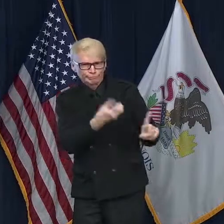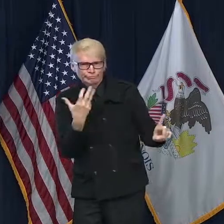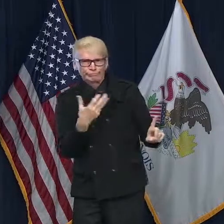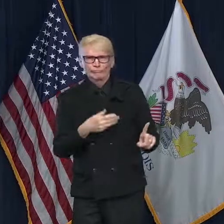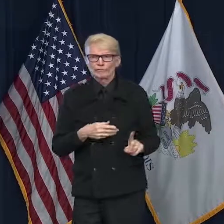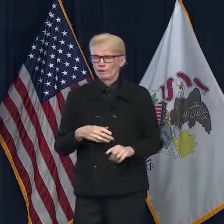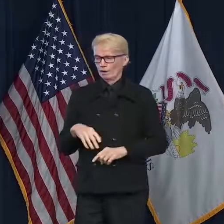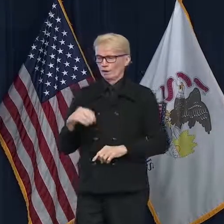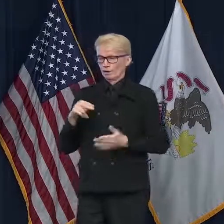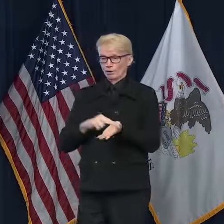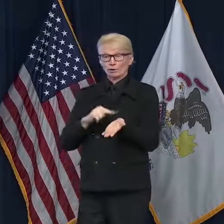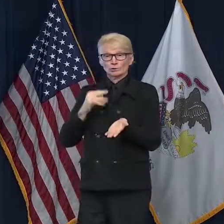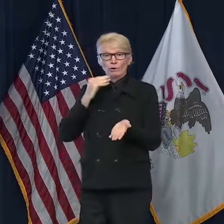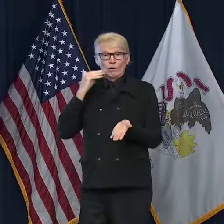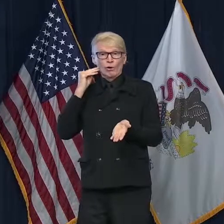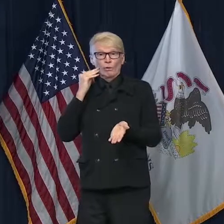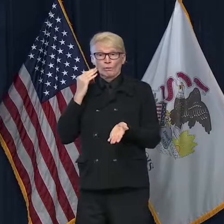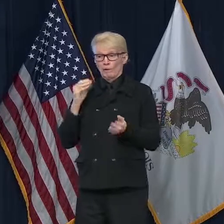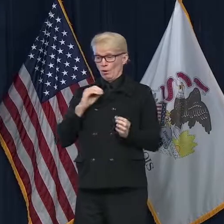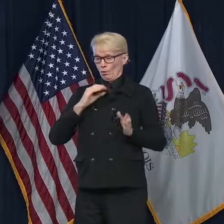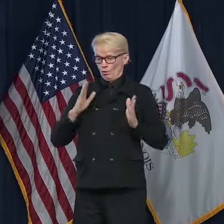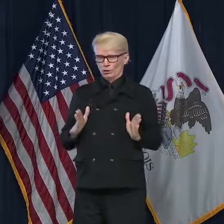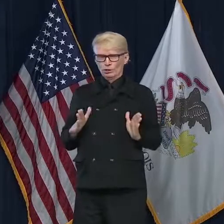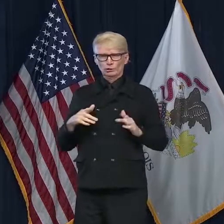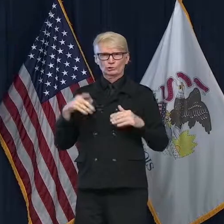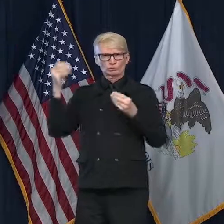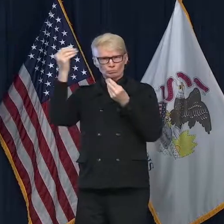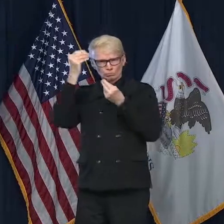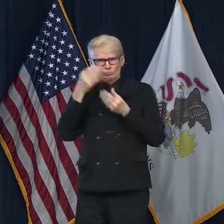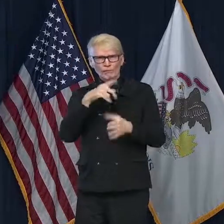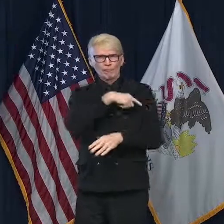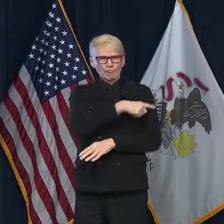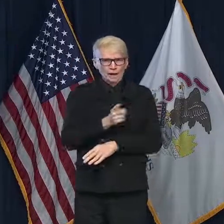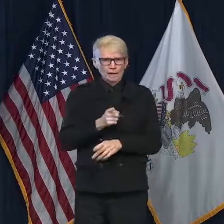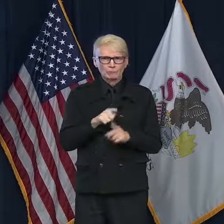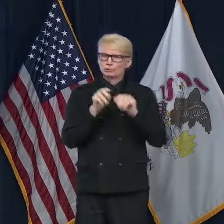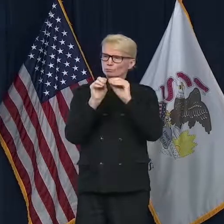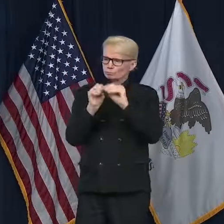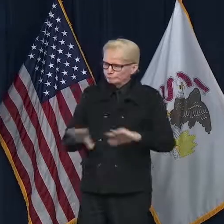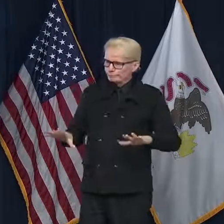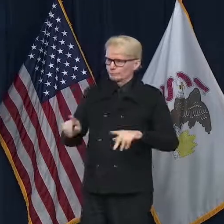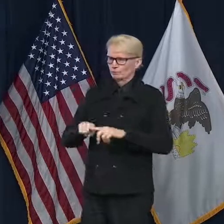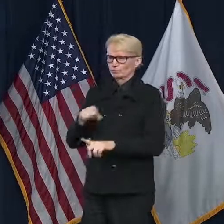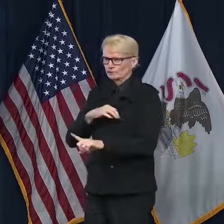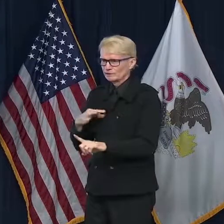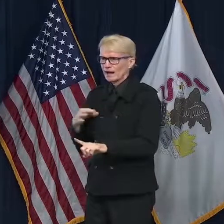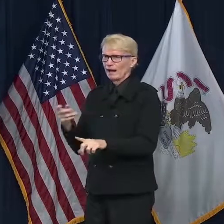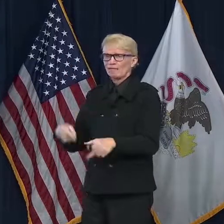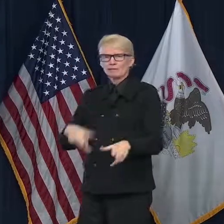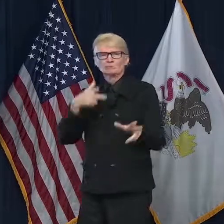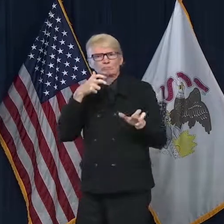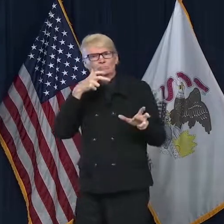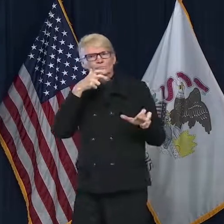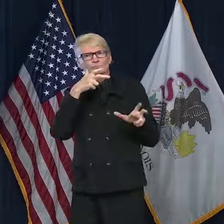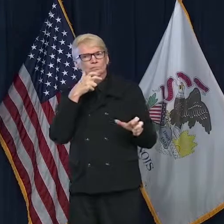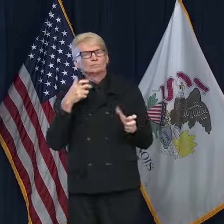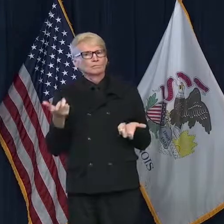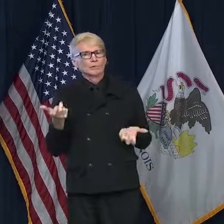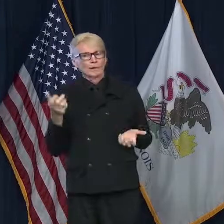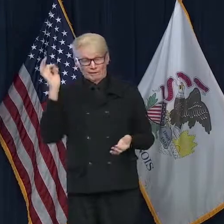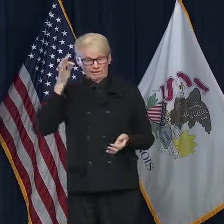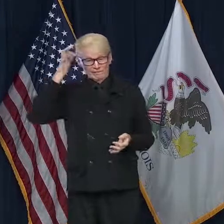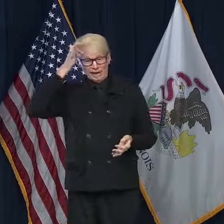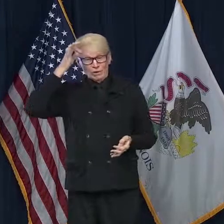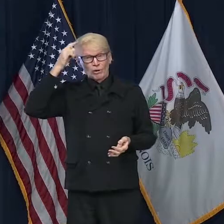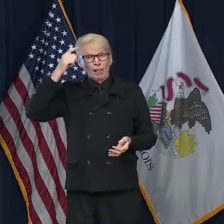sure that they're communicating to their workers. And we'll continue to, we're running a campaign. I know that the federal government is about